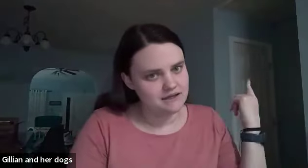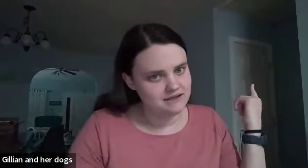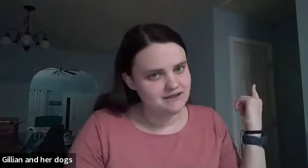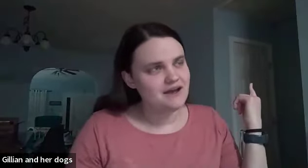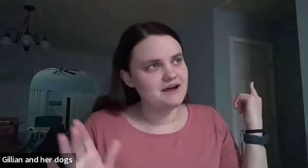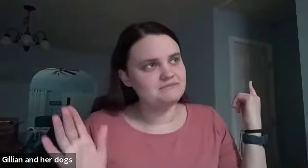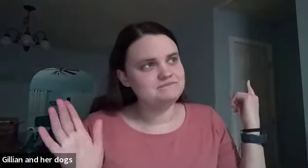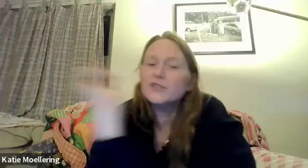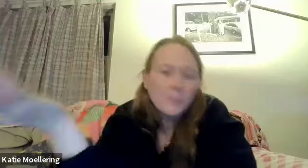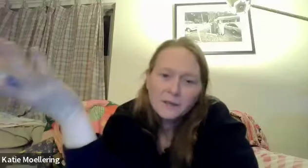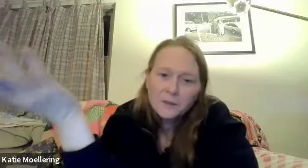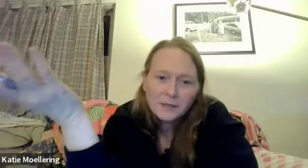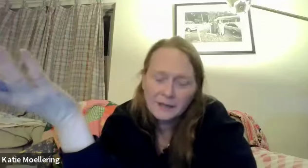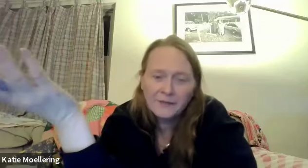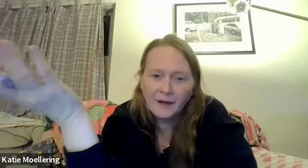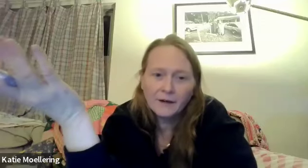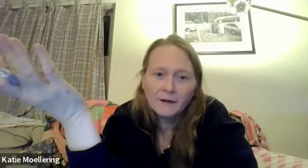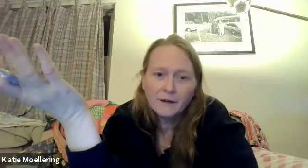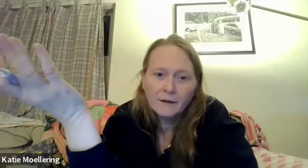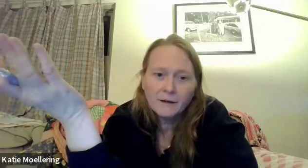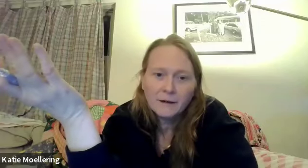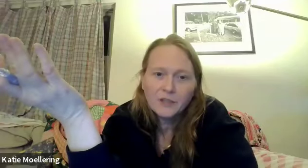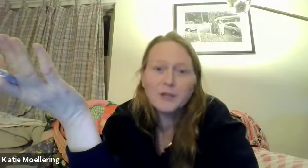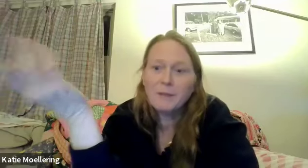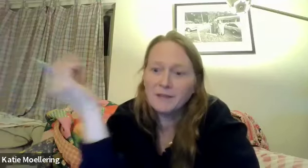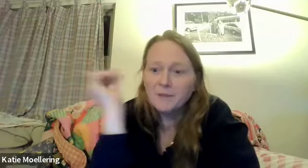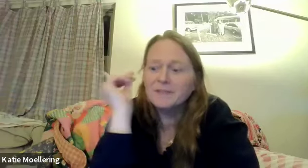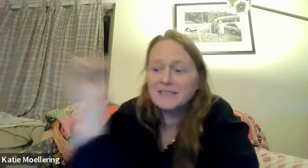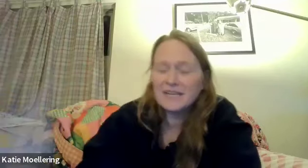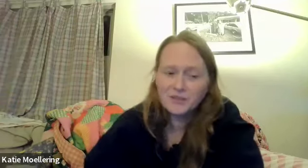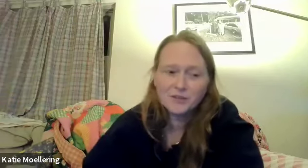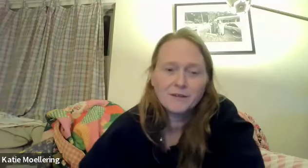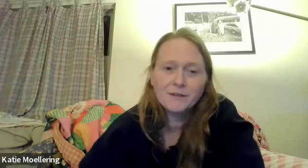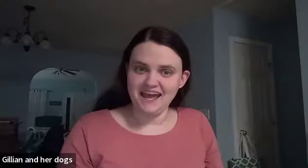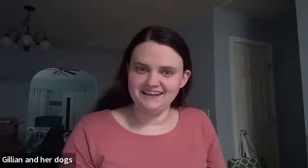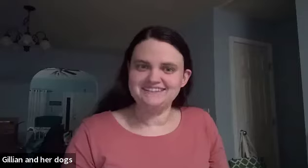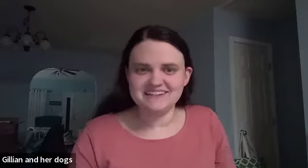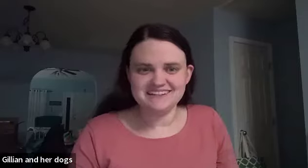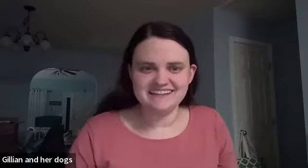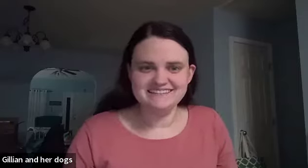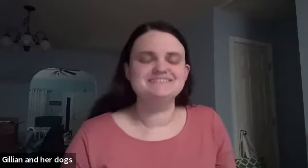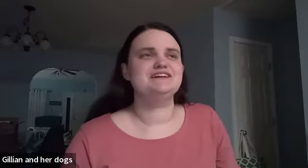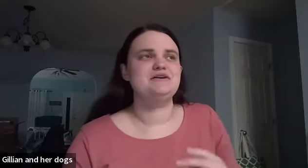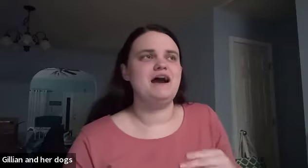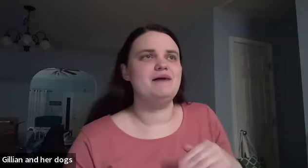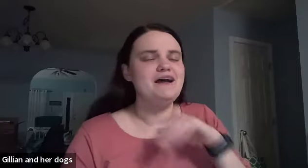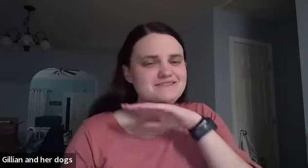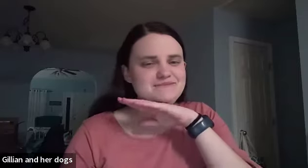nearby. There's no Piggly Wiggly out there. Not that I know You're of. in a Piggly Wiggly desert. Yeah, literally. So, but I have seen people